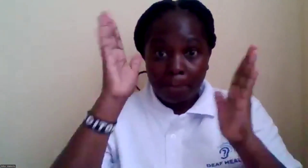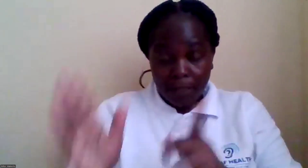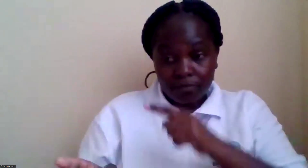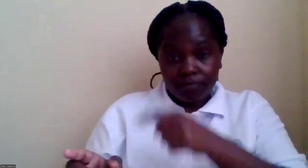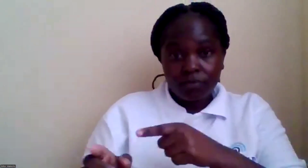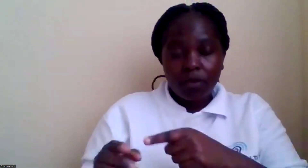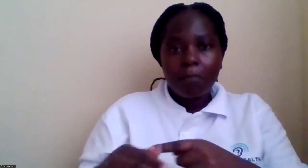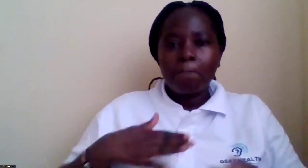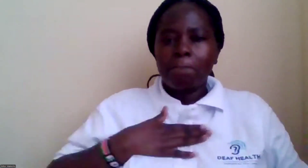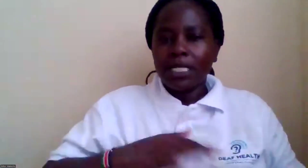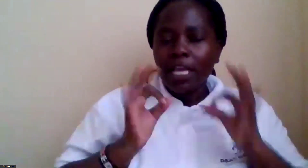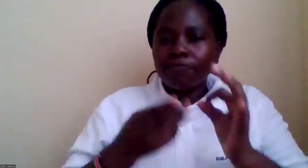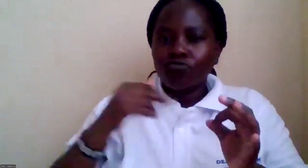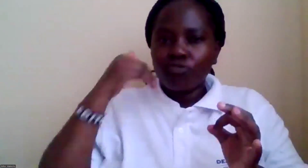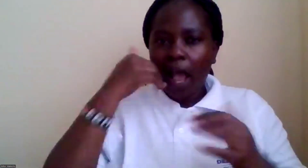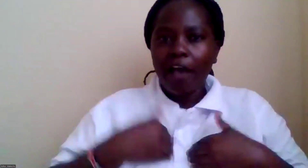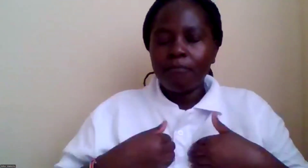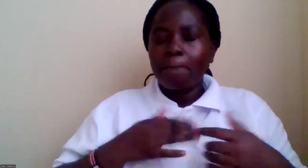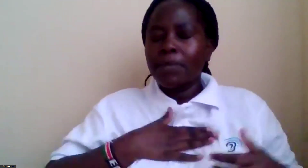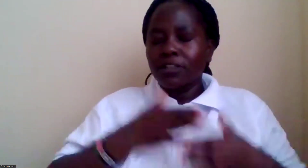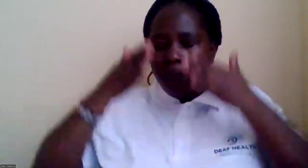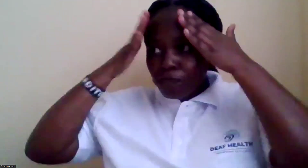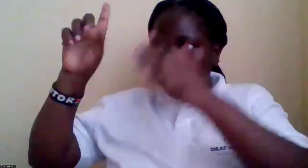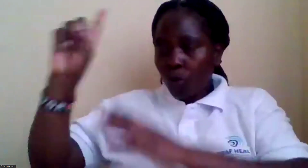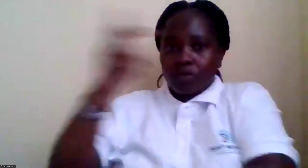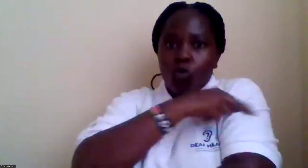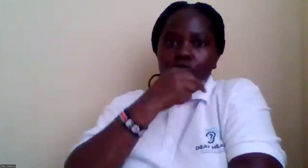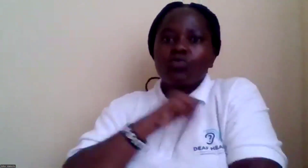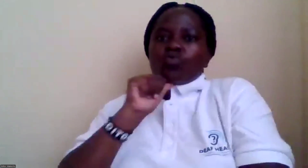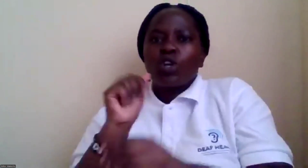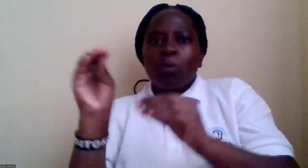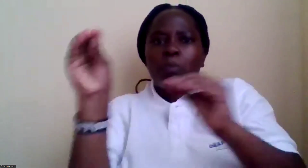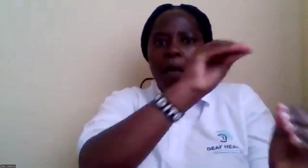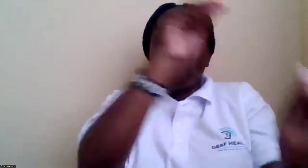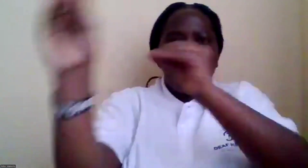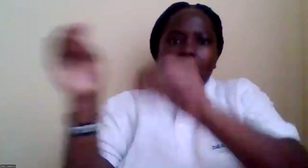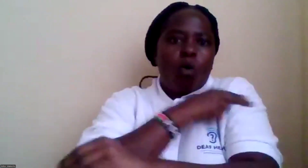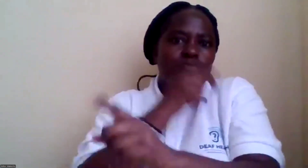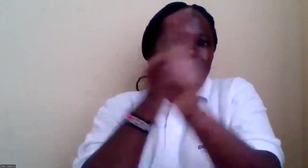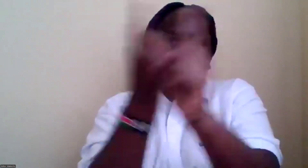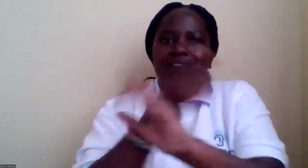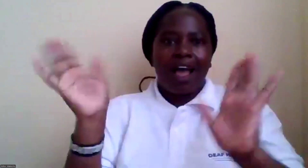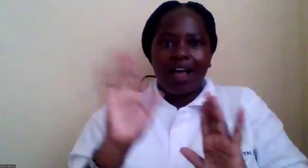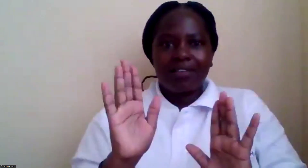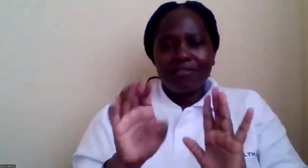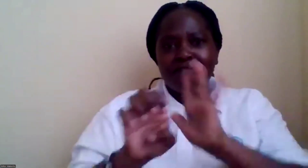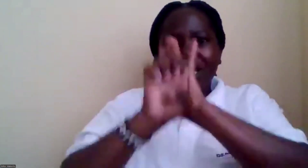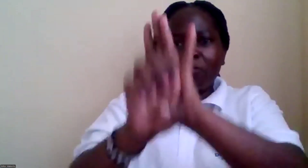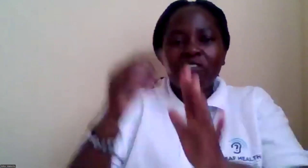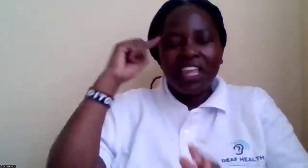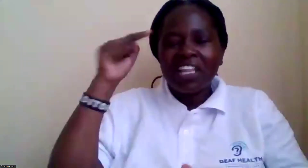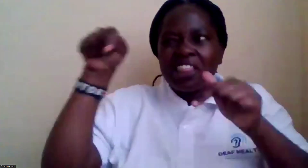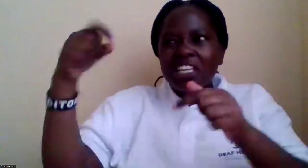follow-up. Don't say maybe, you know, this month I'm going to, I don't know, Mater Hospital, and then now later on